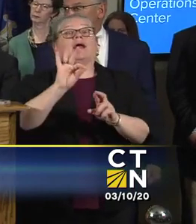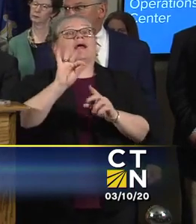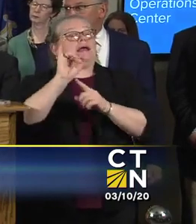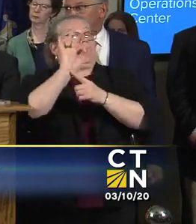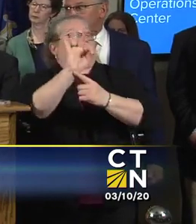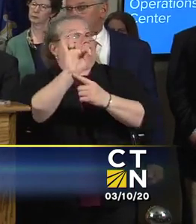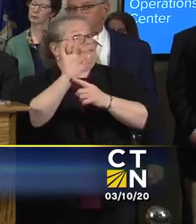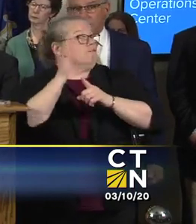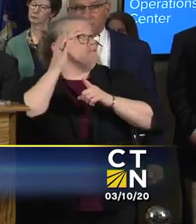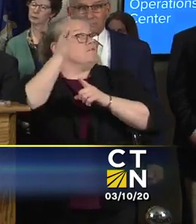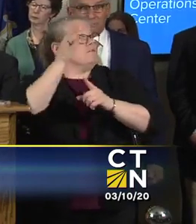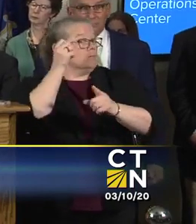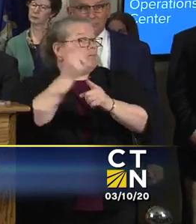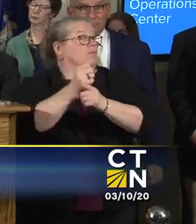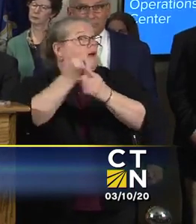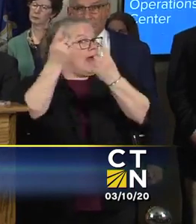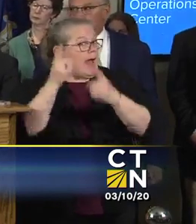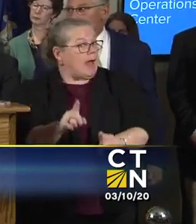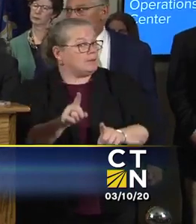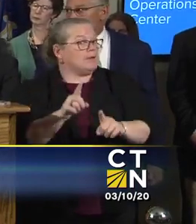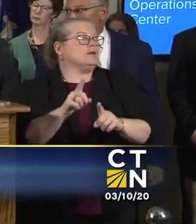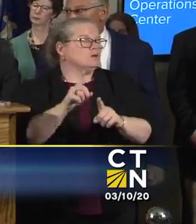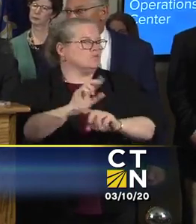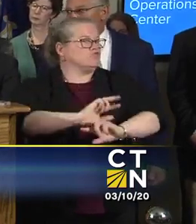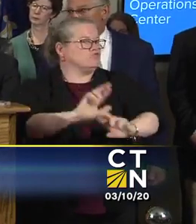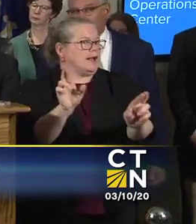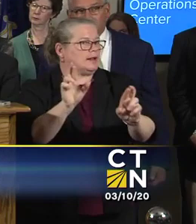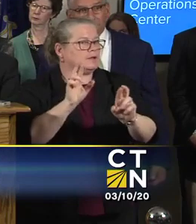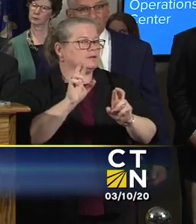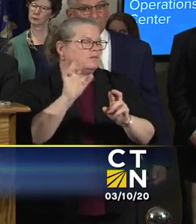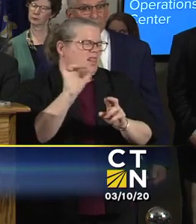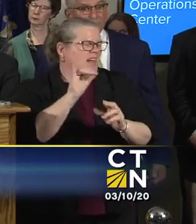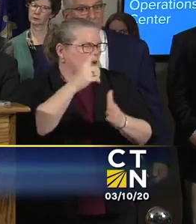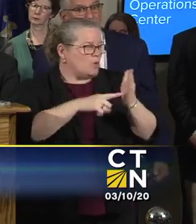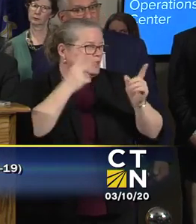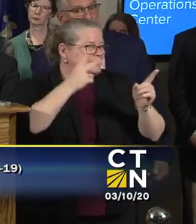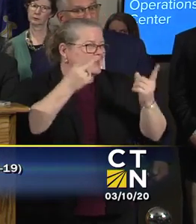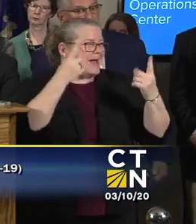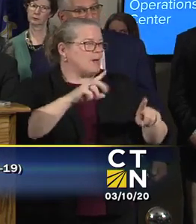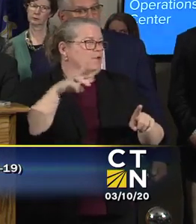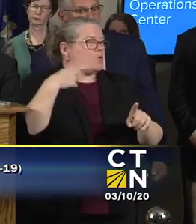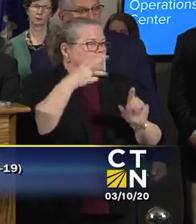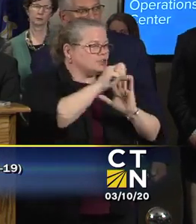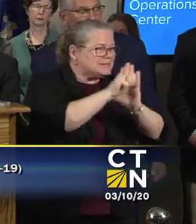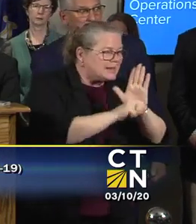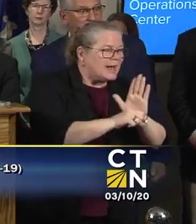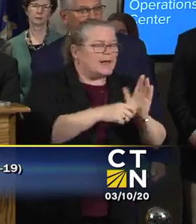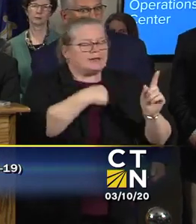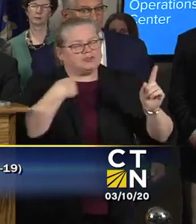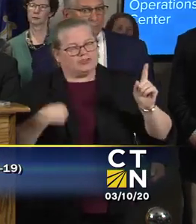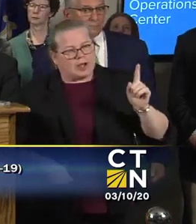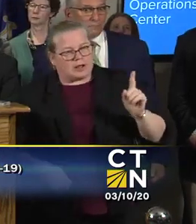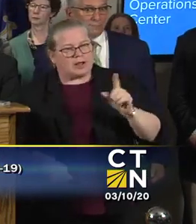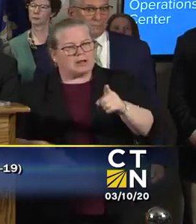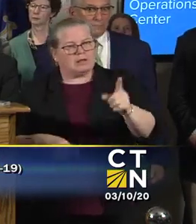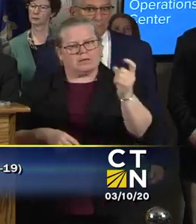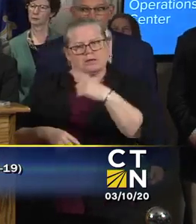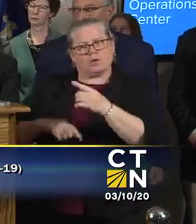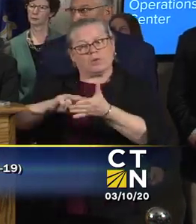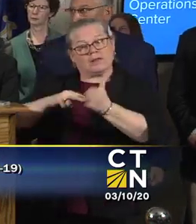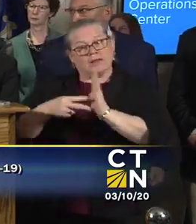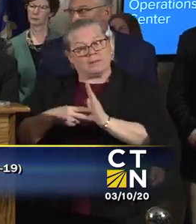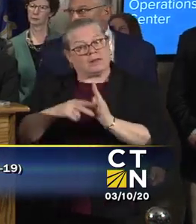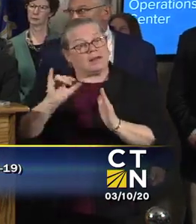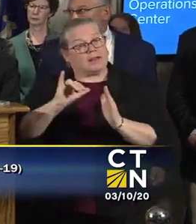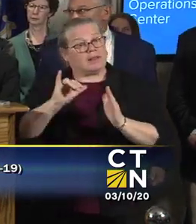and what we have seen in Washington State and China and other areas around the world. What does that mean, General? Does that mean like during a snowstorm, you're staging